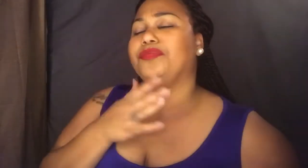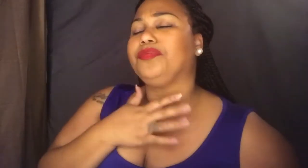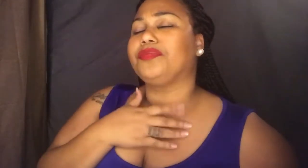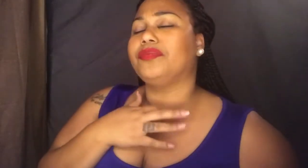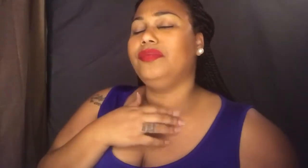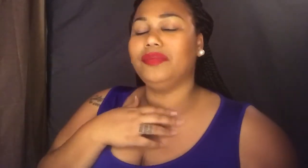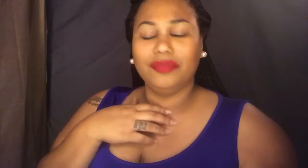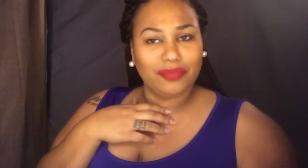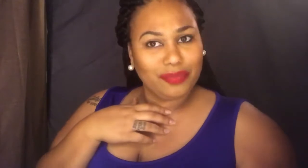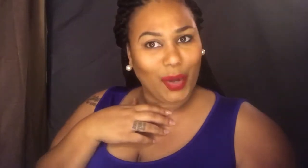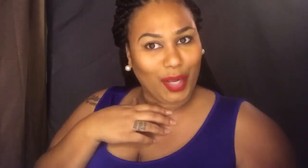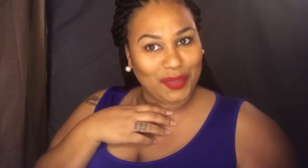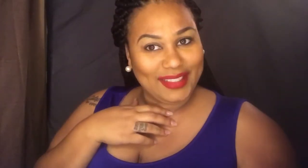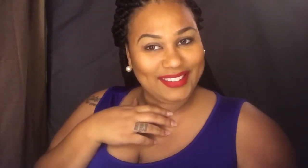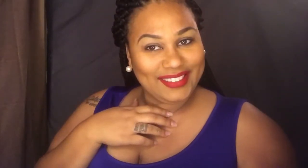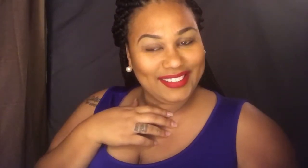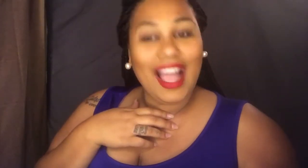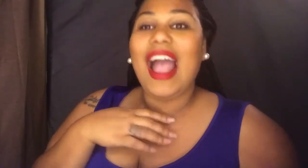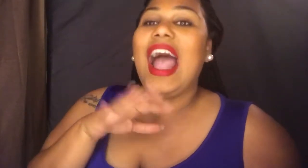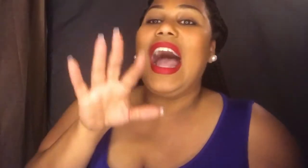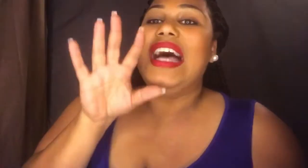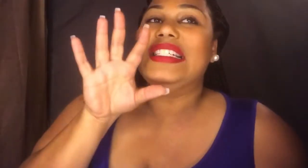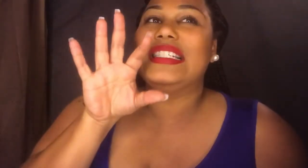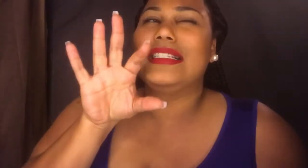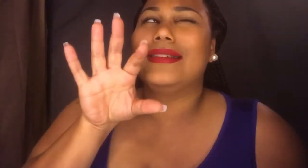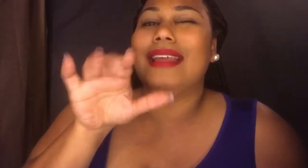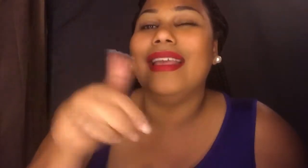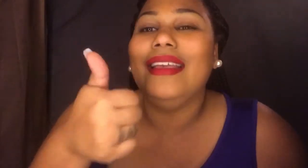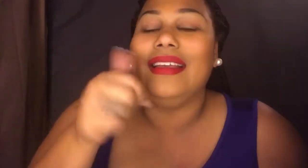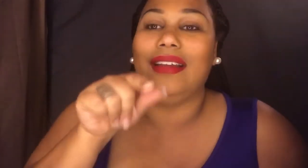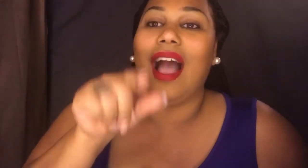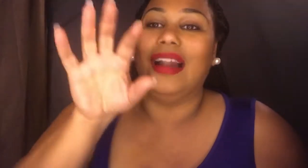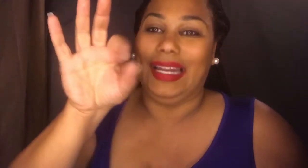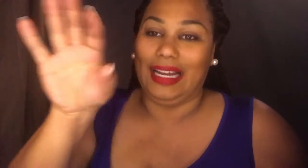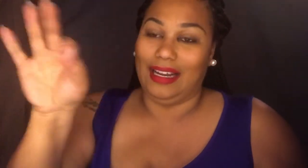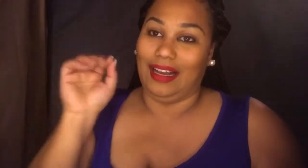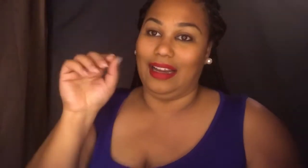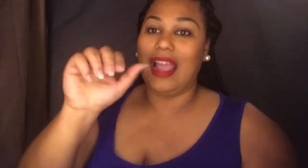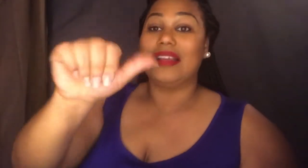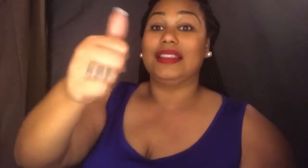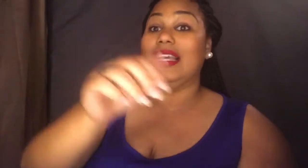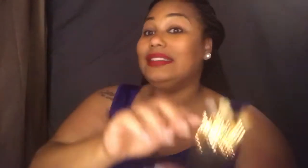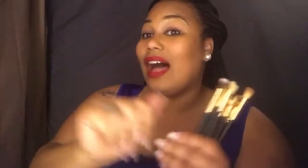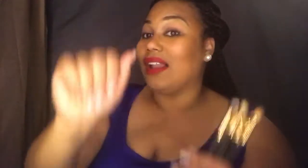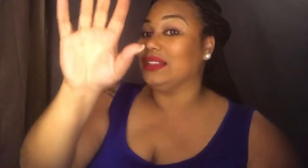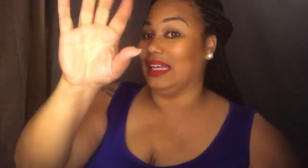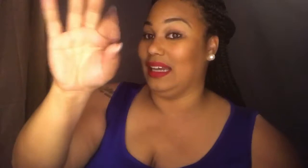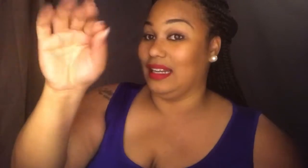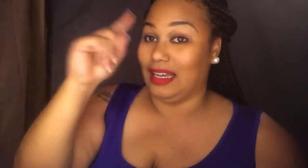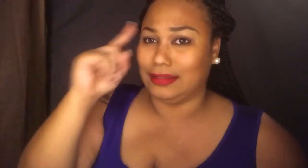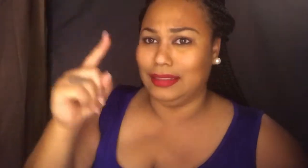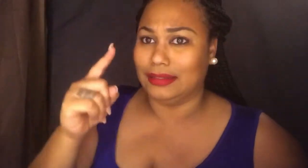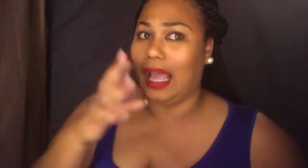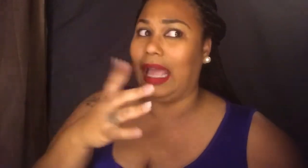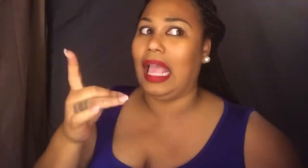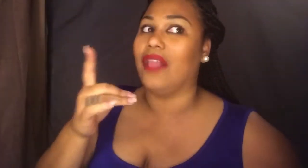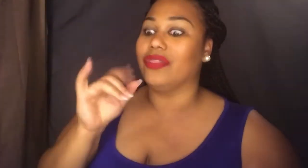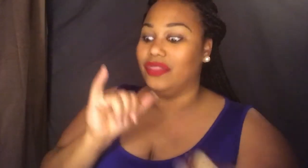are y'all ready? $10.99. $10.99, and